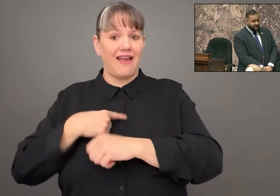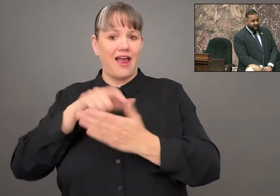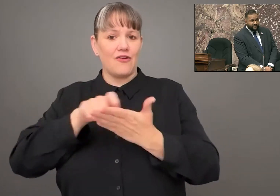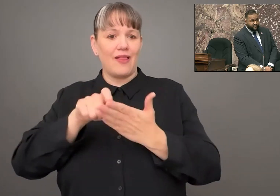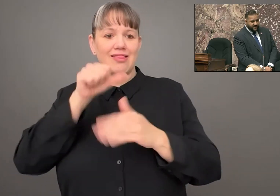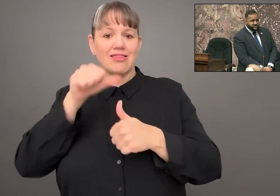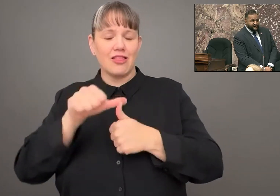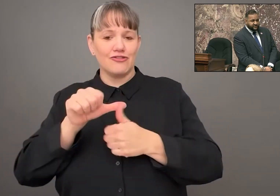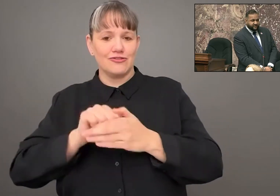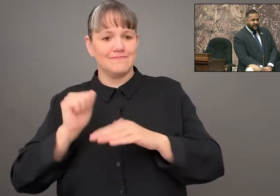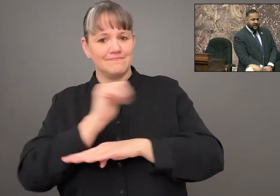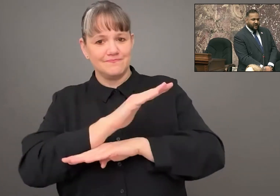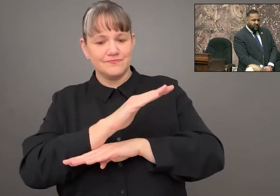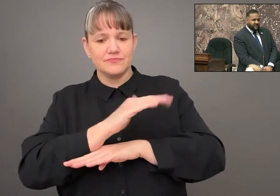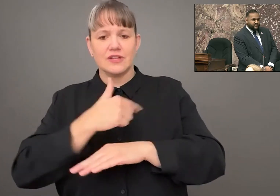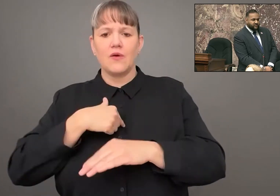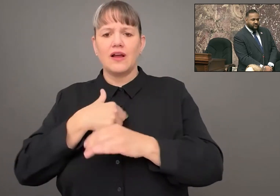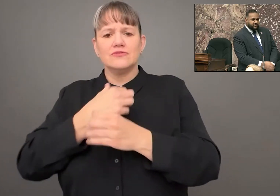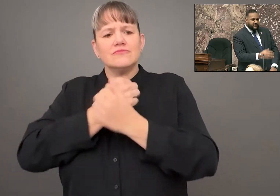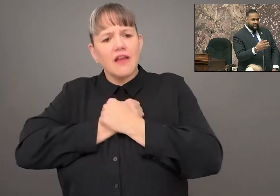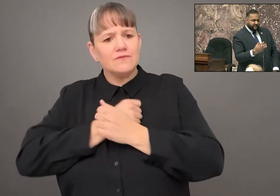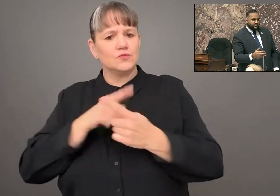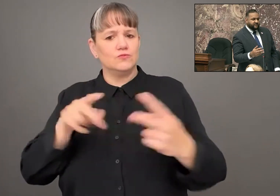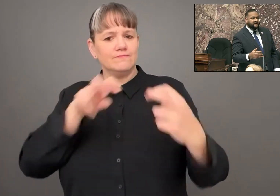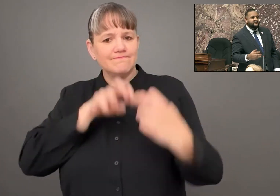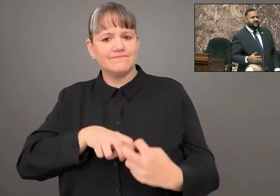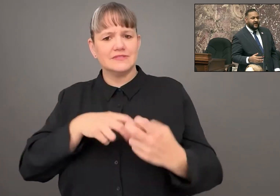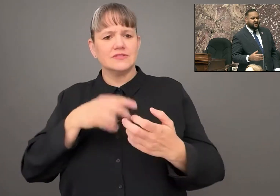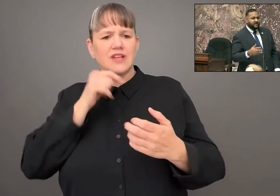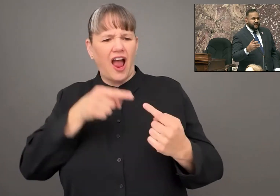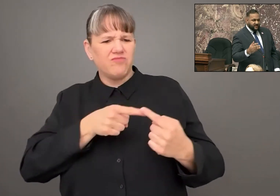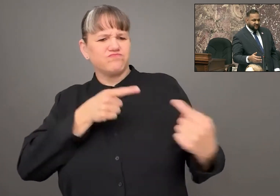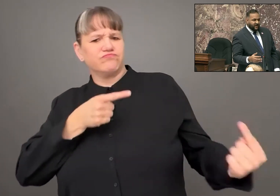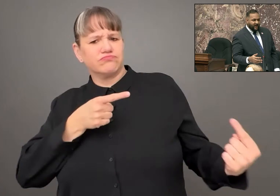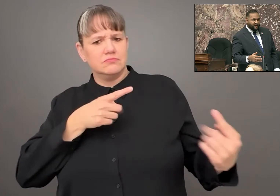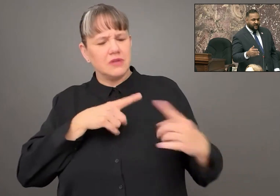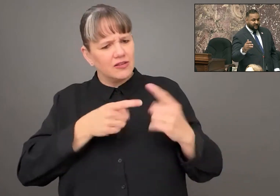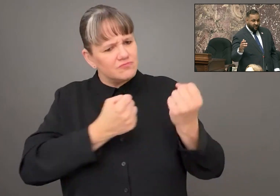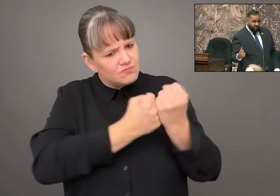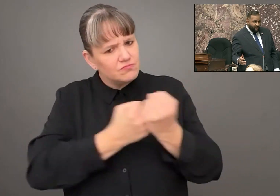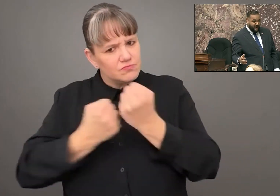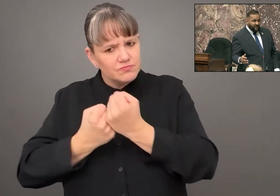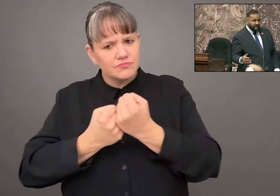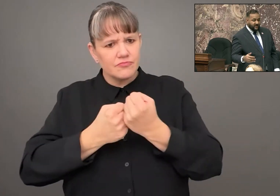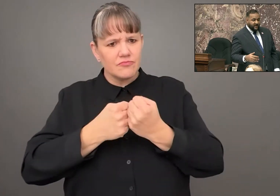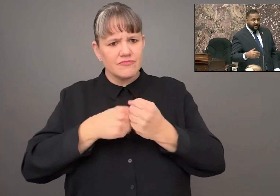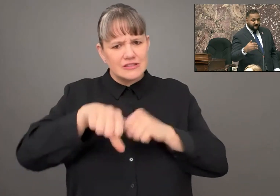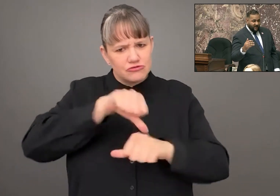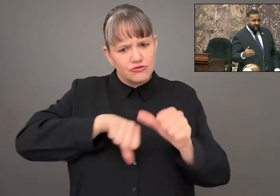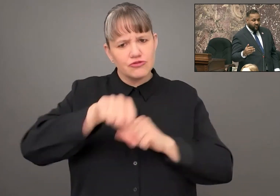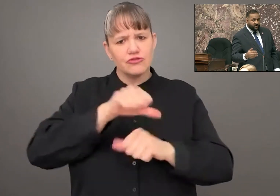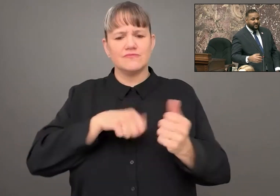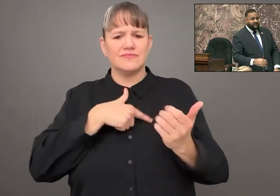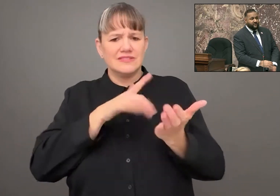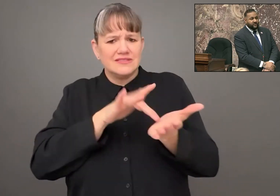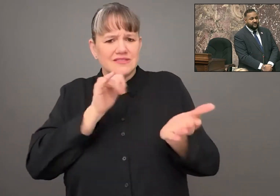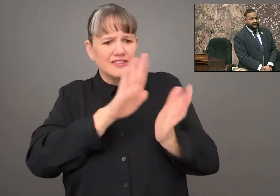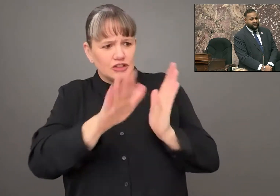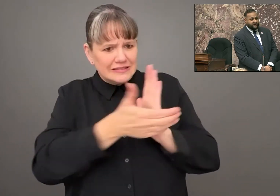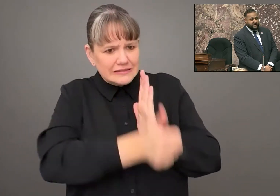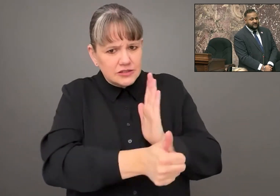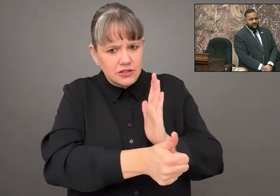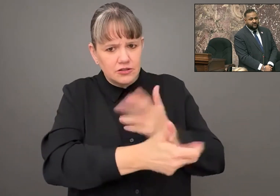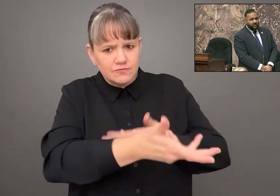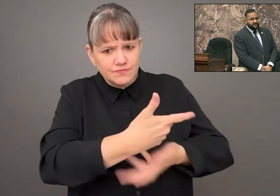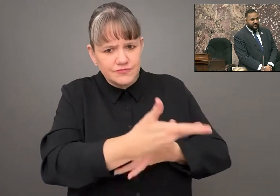This sector faces big challenges, and I wanted to use the skills that he's gained in his time as a local mayor and his time working in the forest